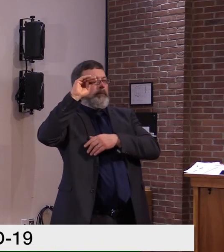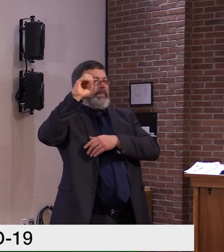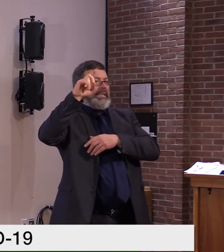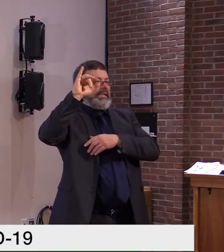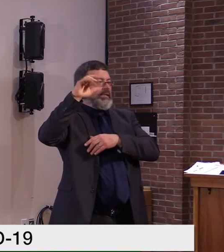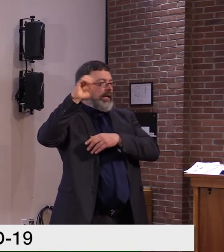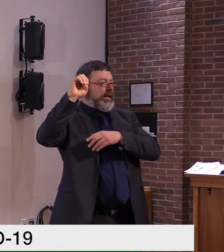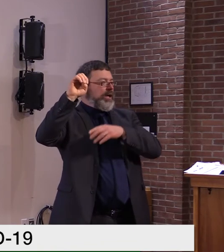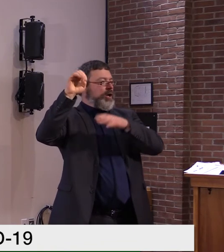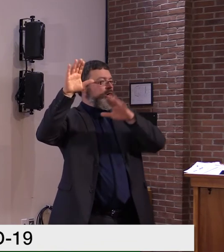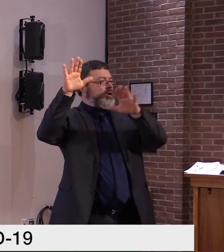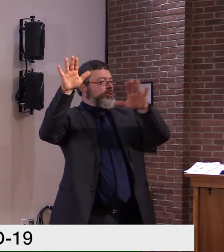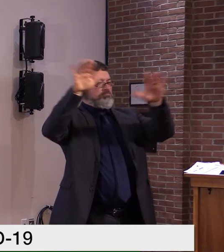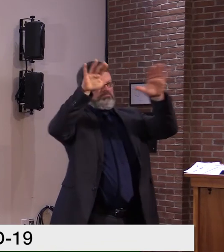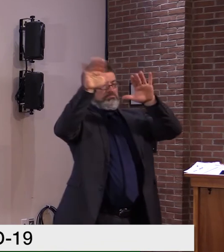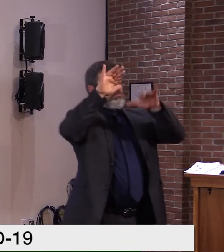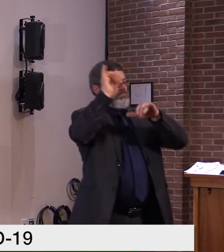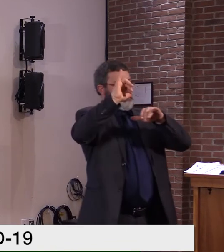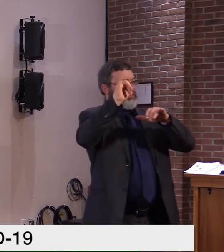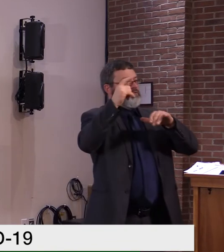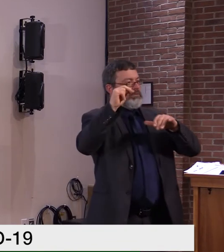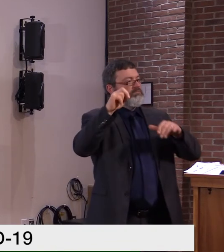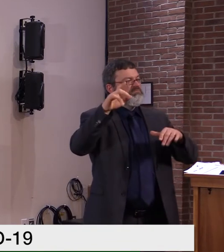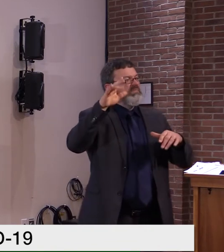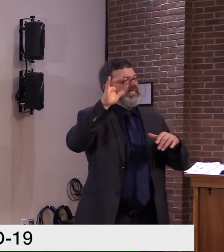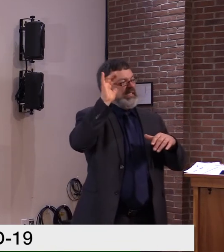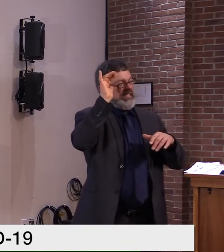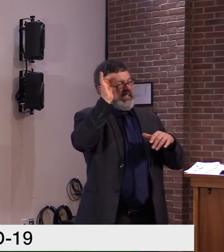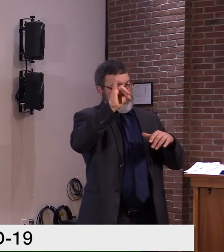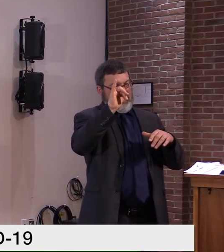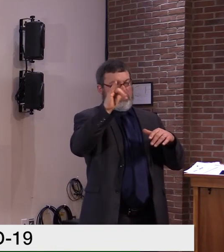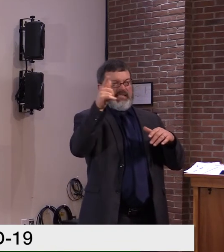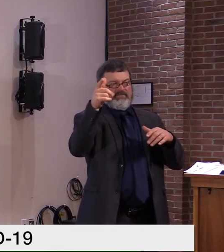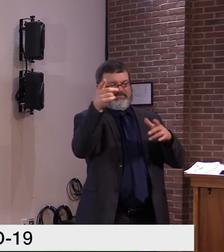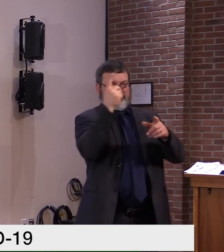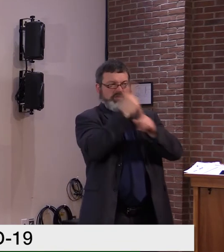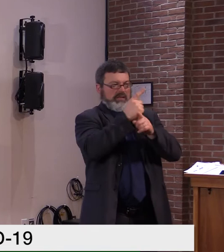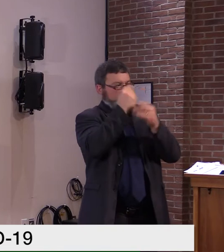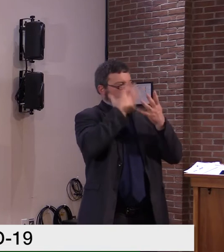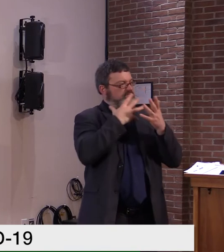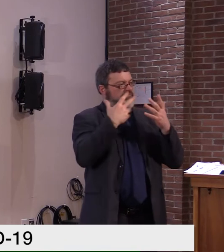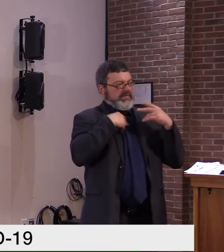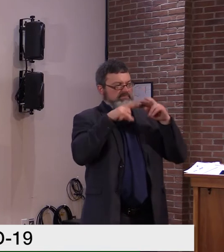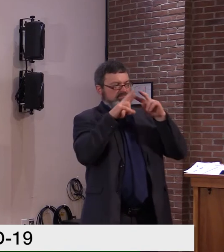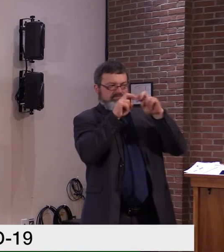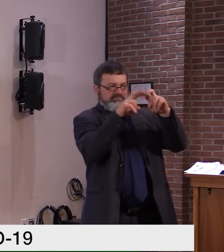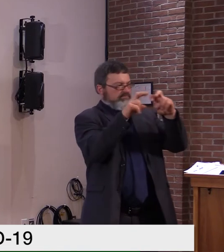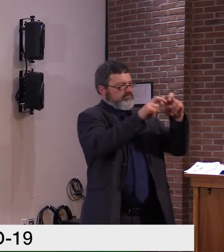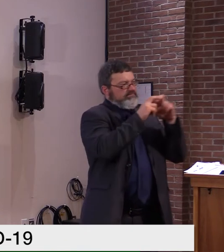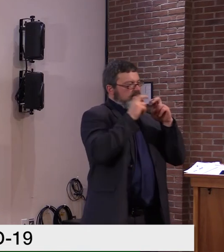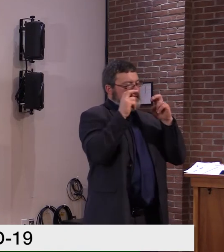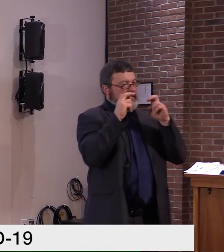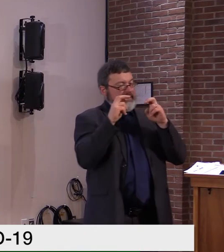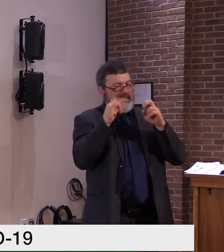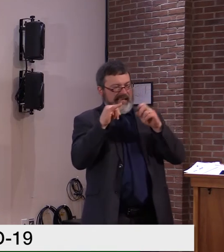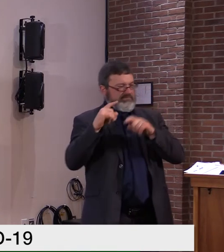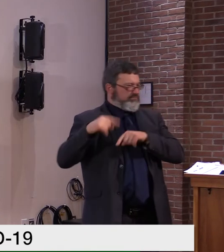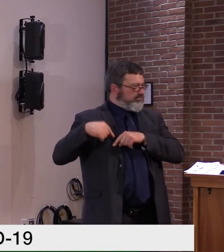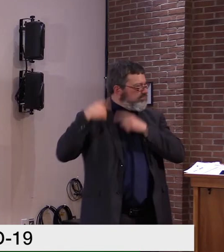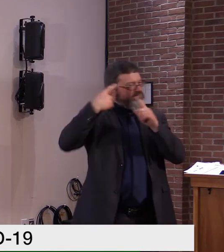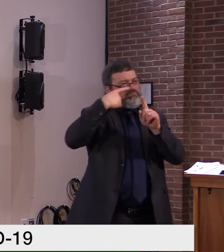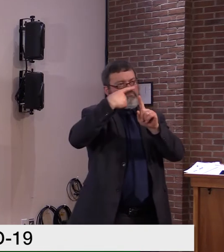Those are inspected on a regular basis. I don't know the specific facility that you're talking